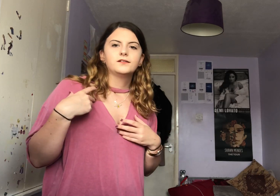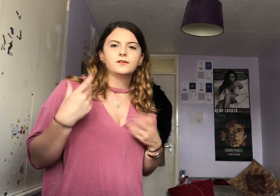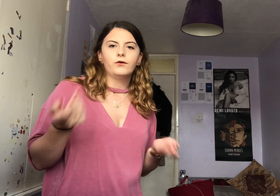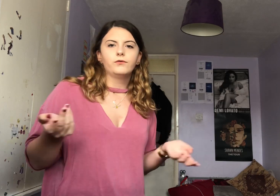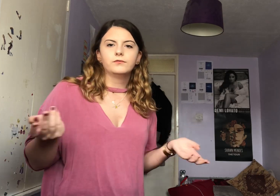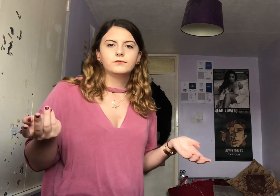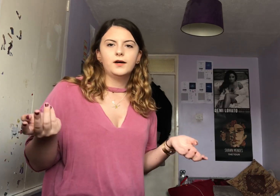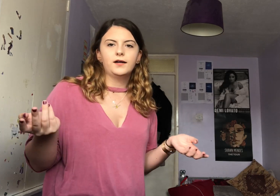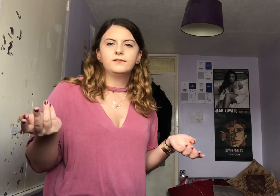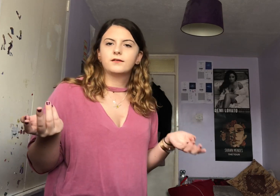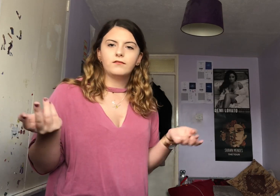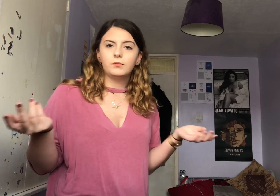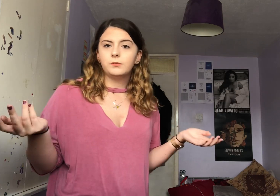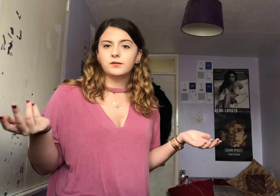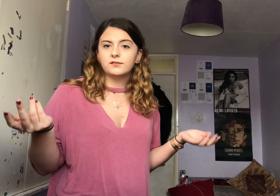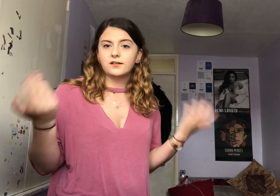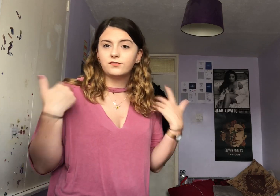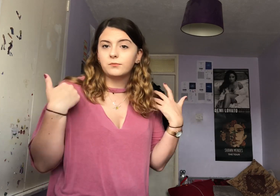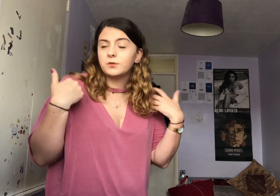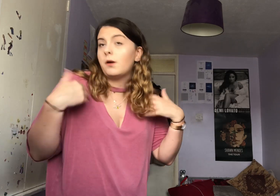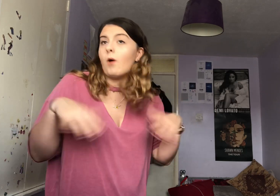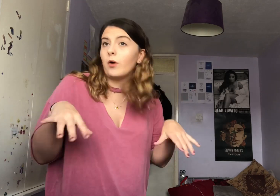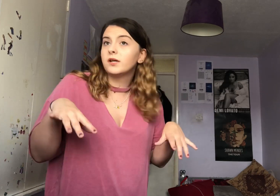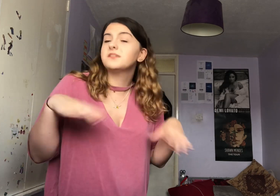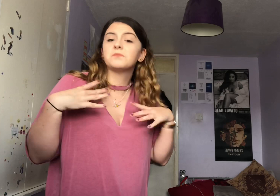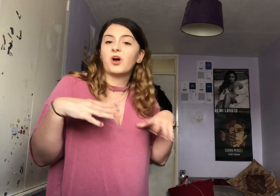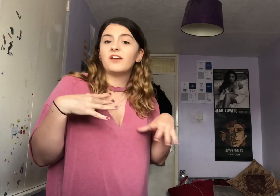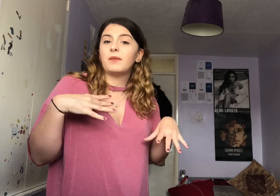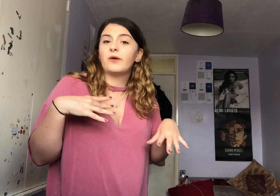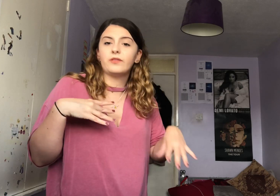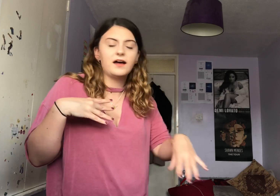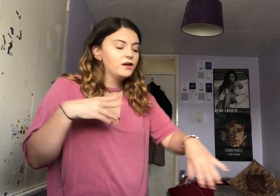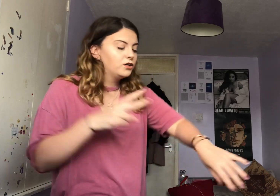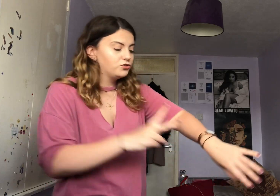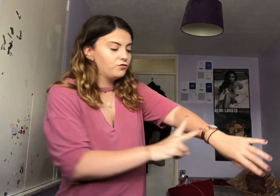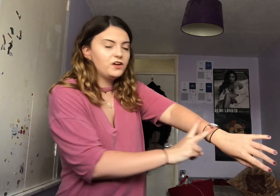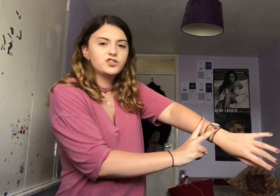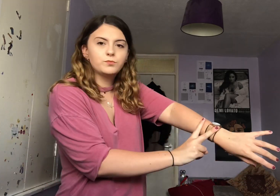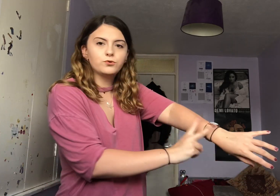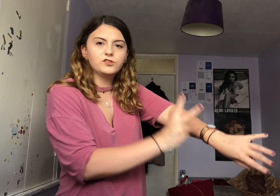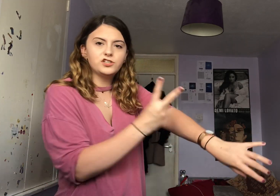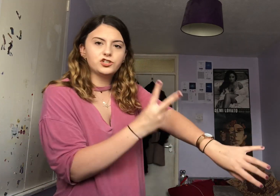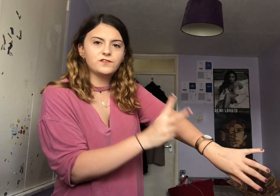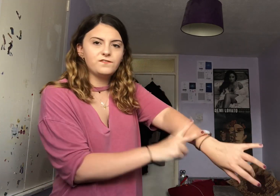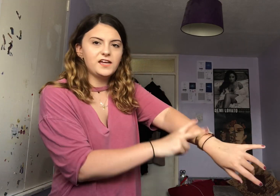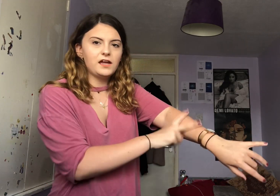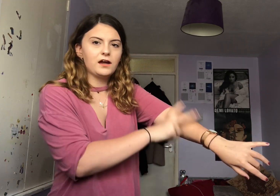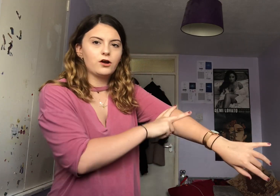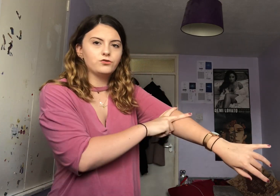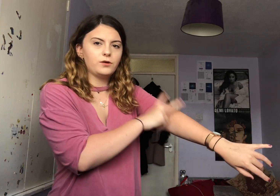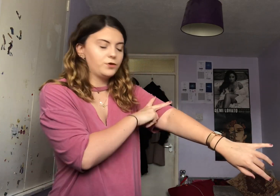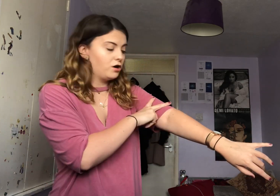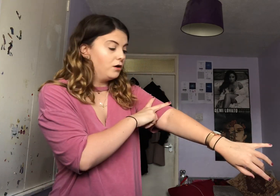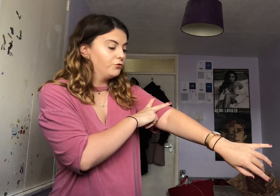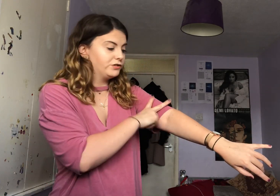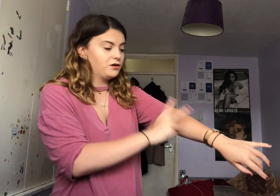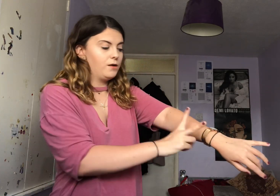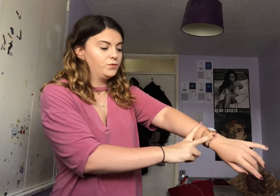So I can't remember the signs for them, to be quite honest. I'm kind of bad at that. So vegetables is just a V and goes up your arm 3 times.